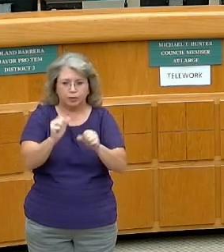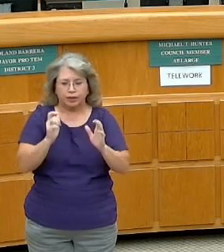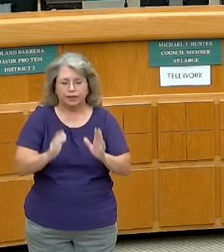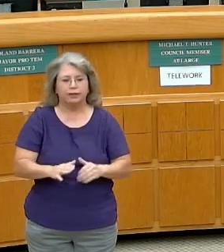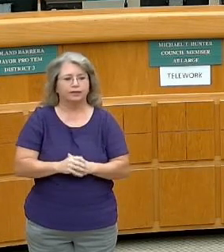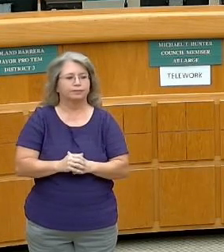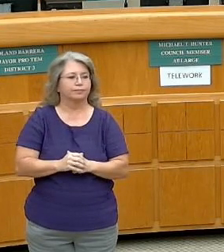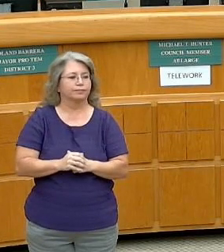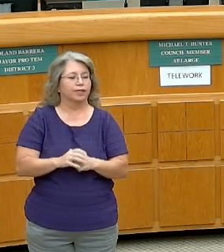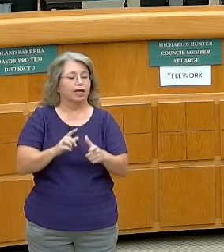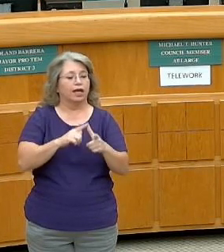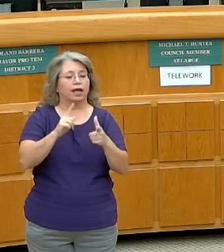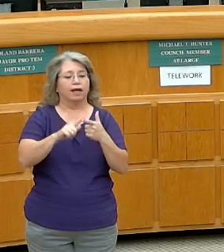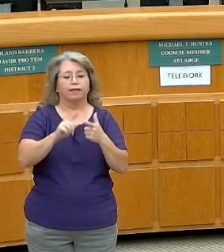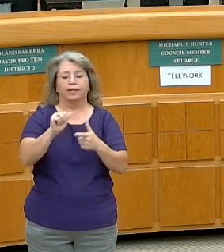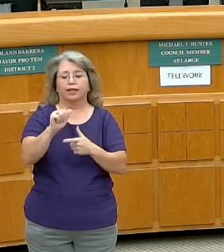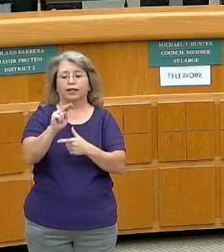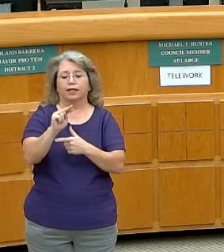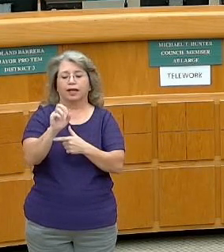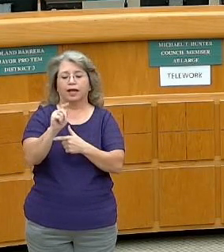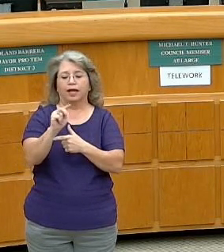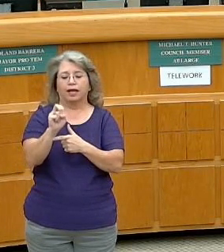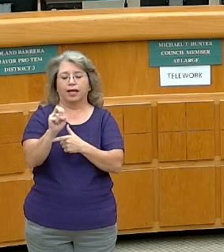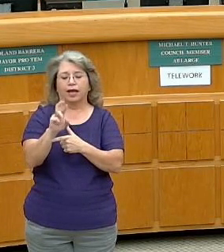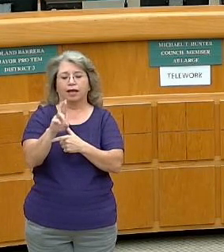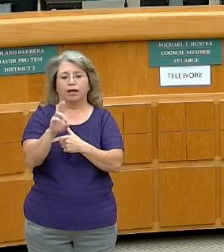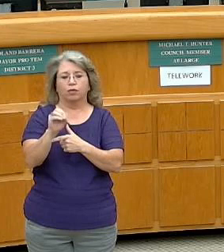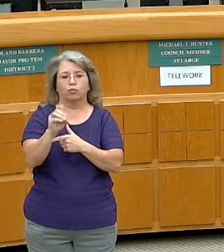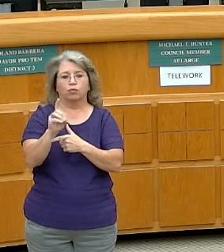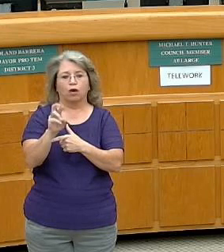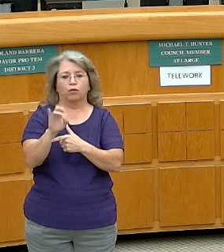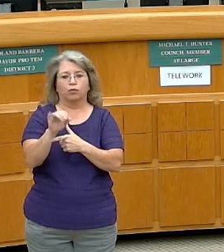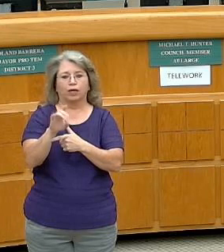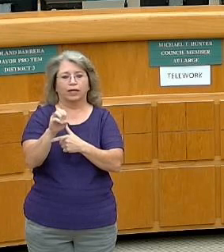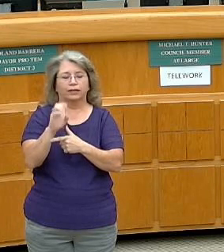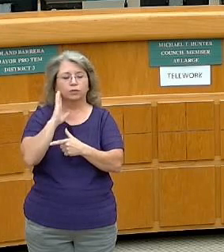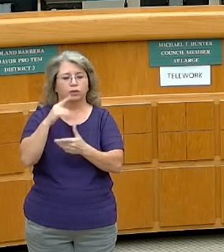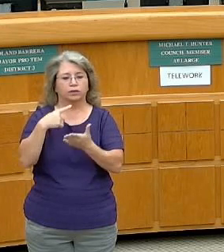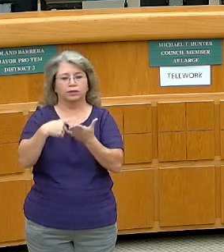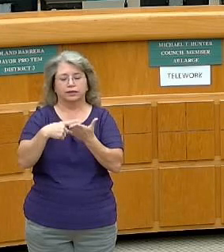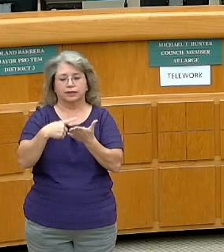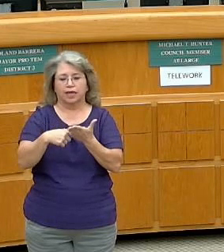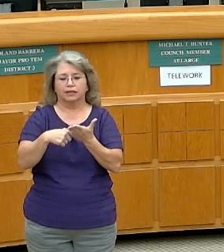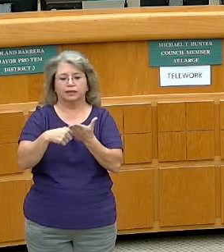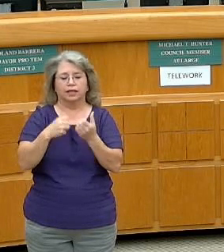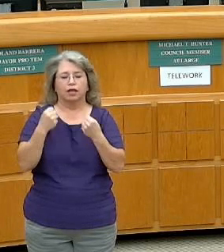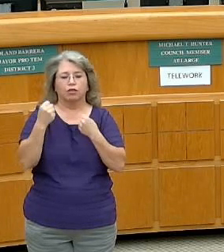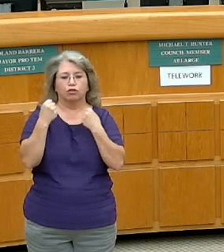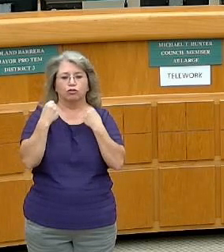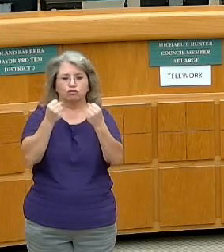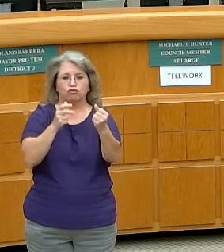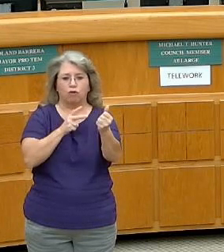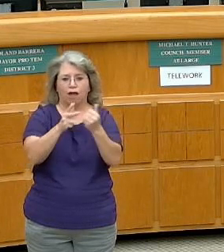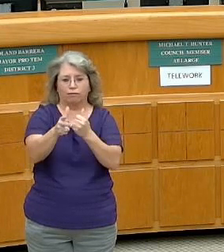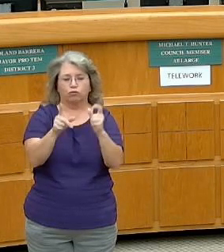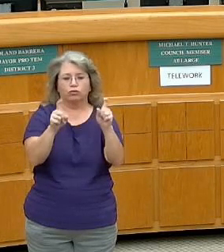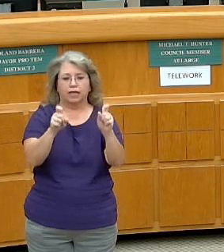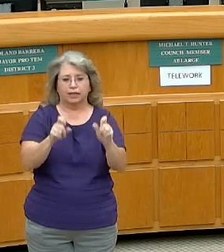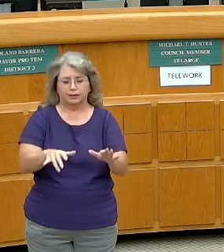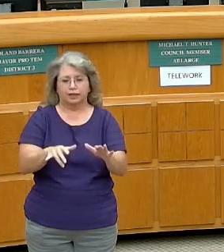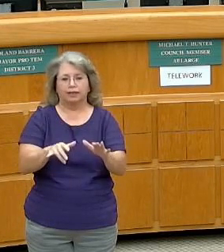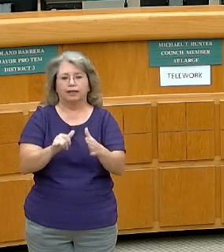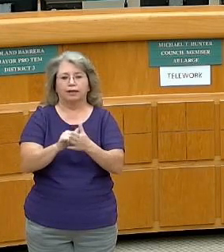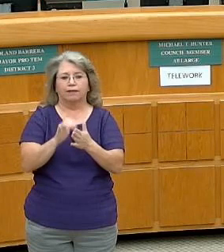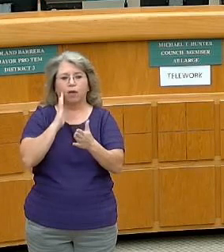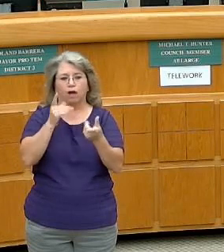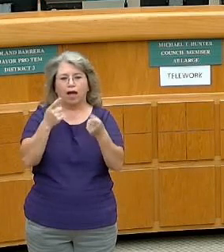Annette Rodriguez, our public health director, will talk about drive-through testing that's going to take place tomorrow. We will have probably another 20 or so persons